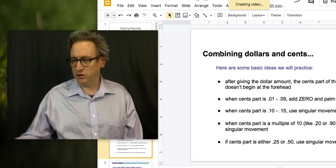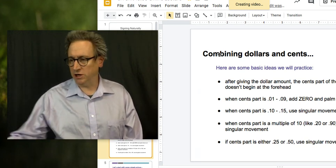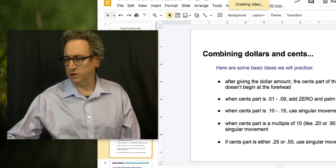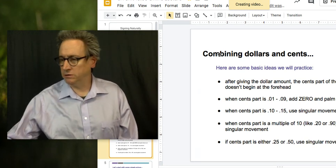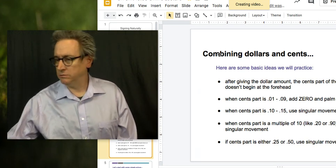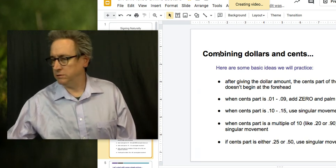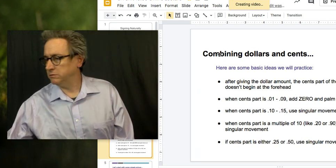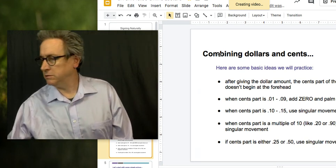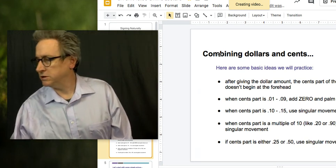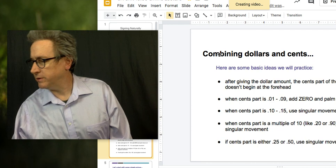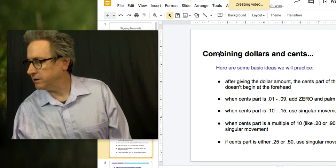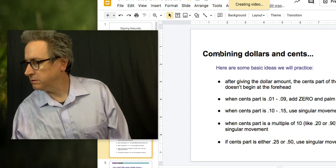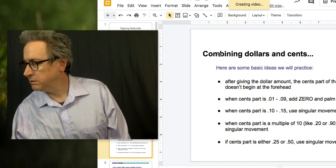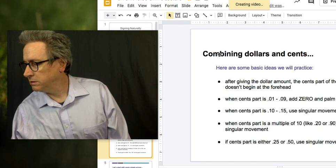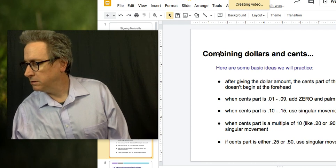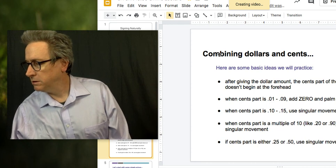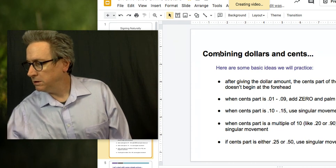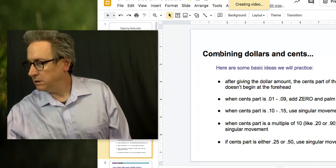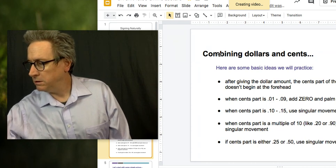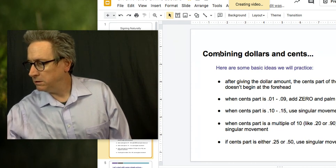that's just